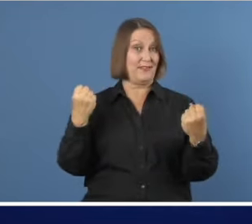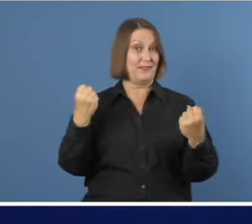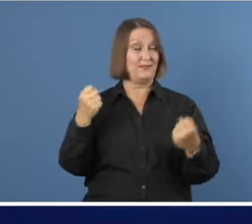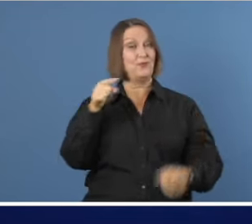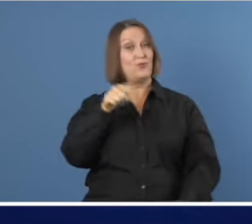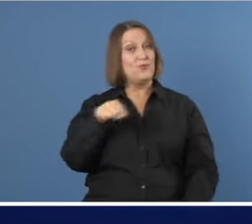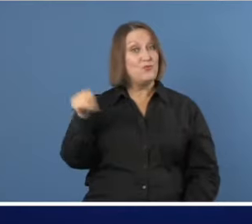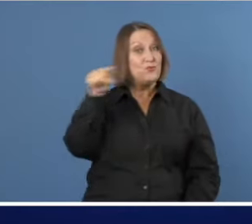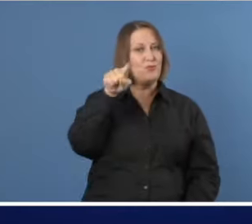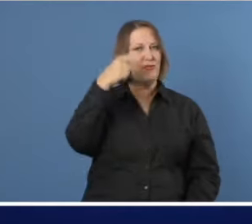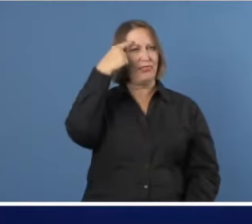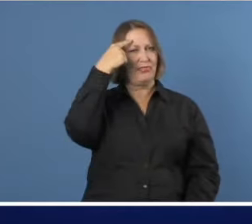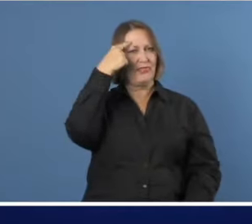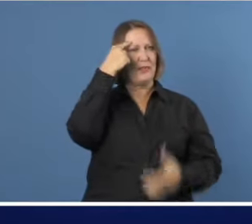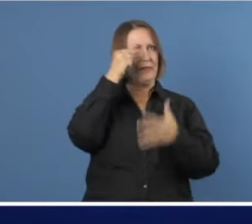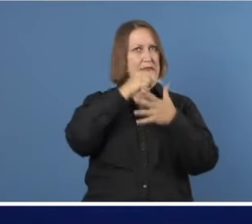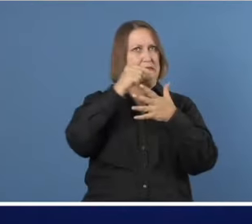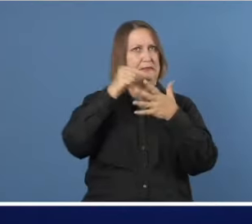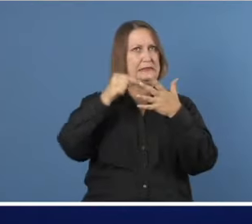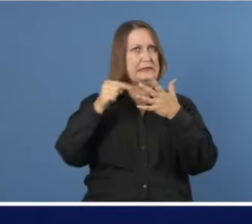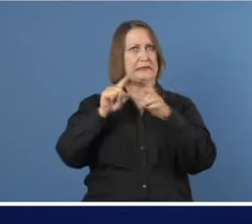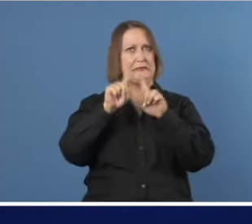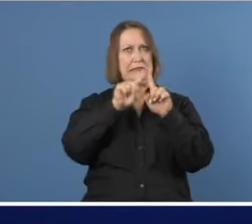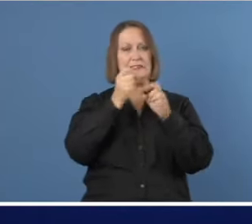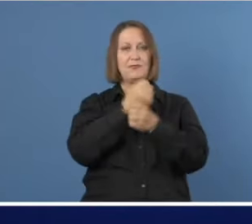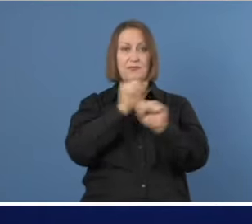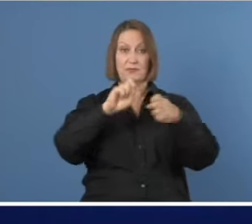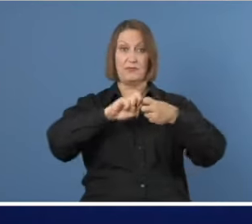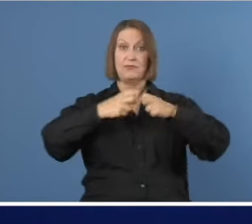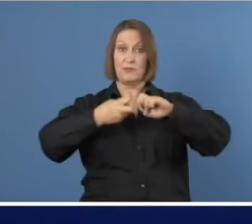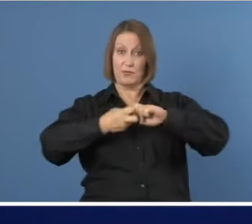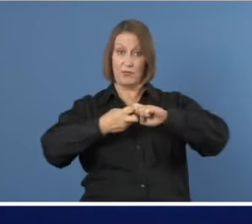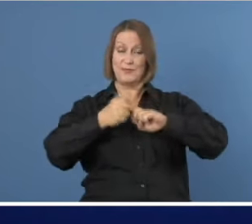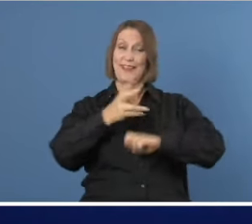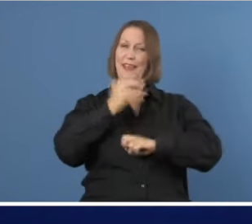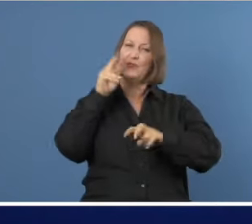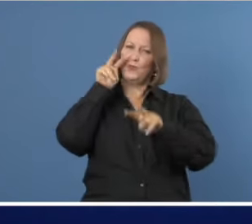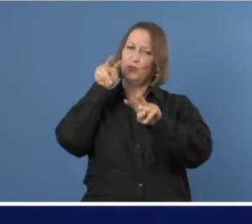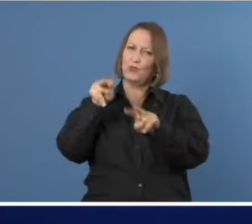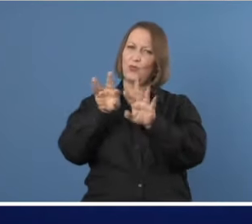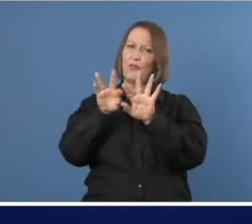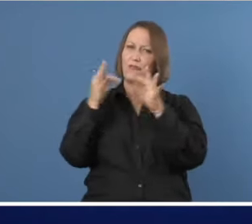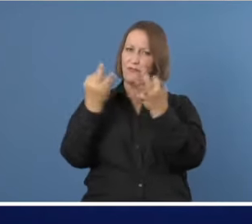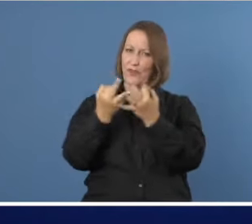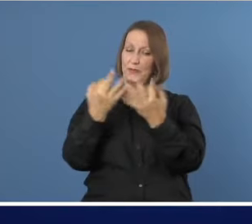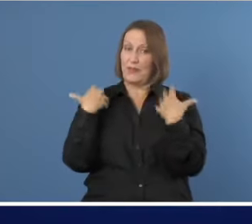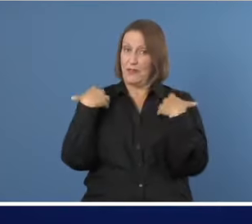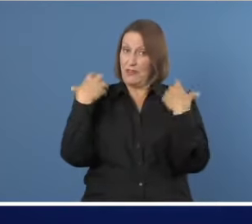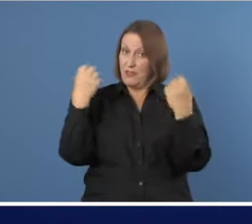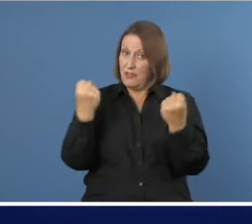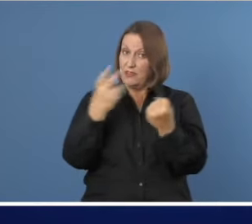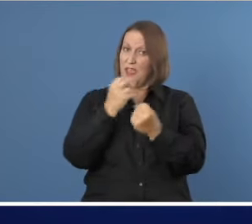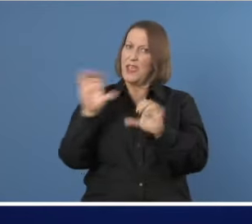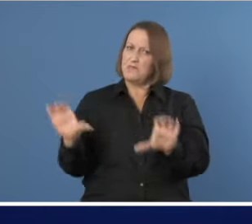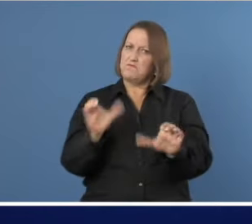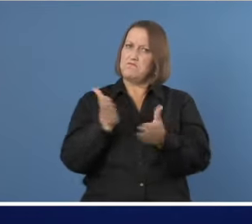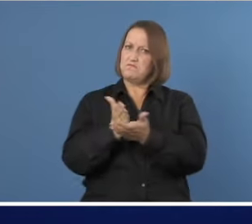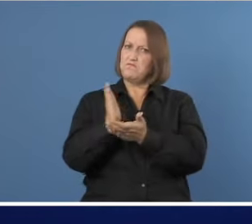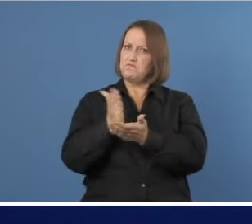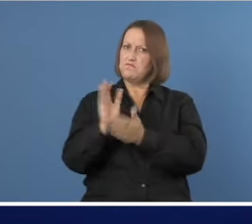You need to consider possible safety issues and monitor family health and well-being.